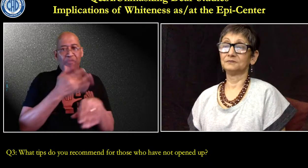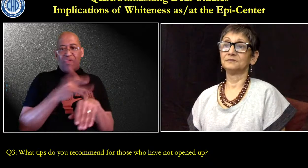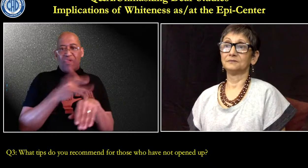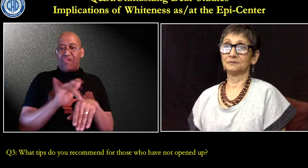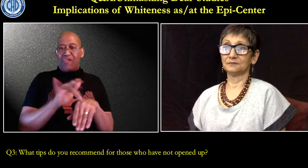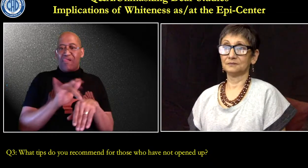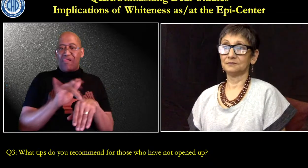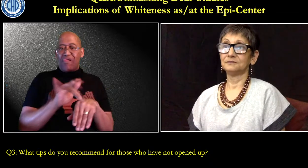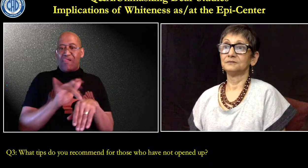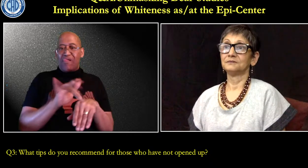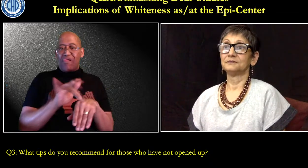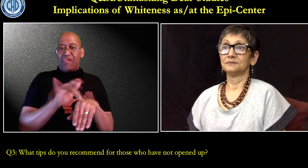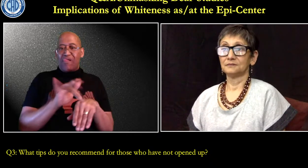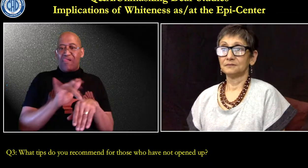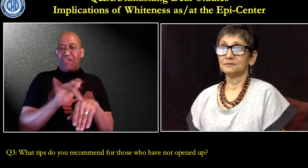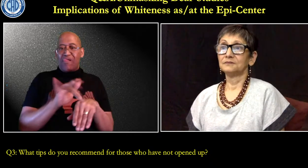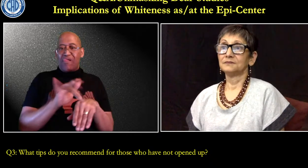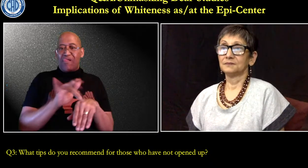available.